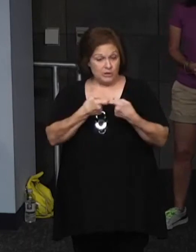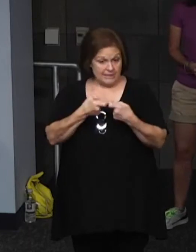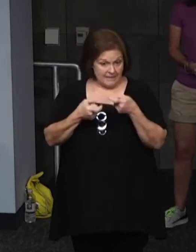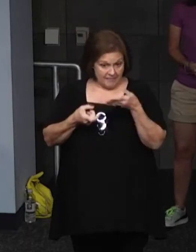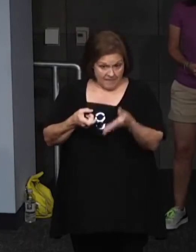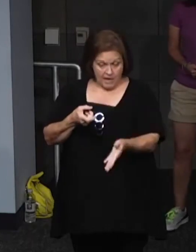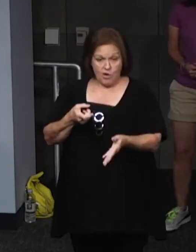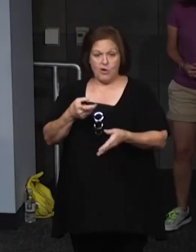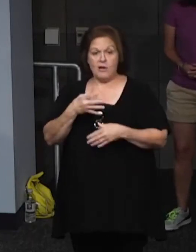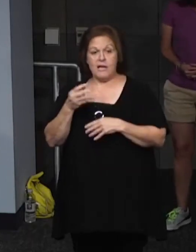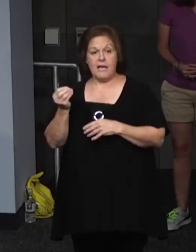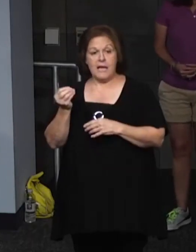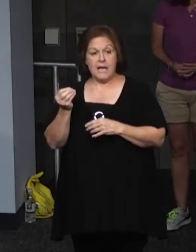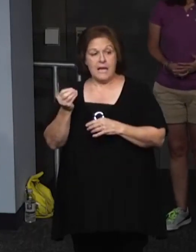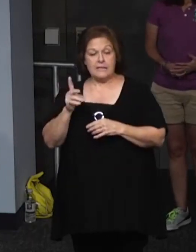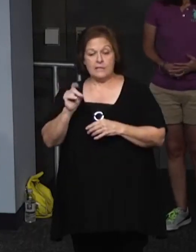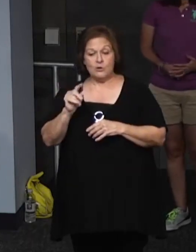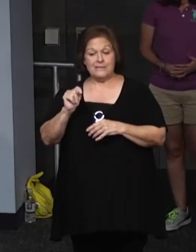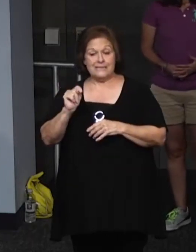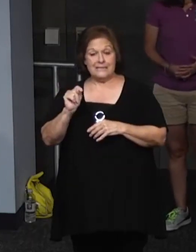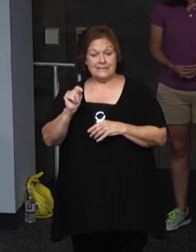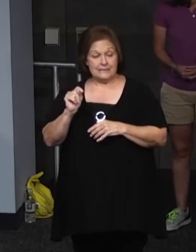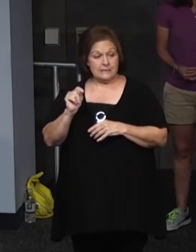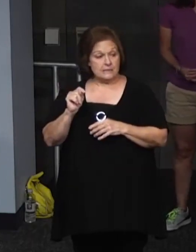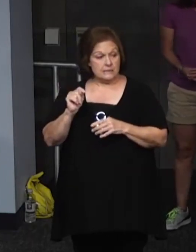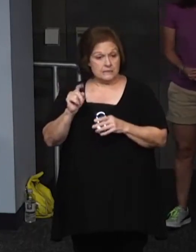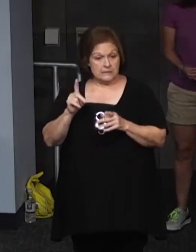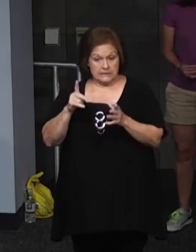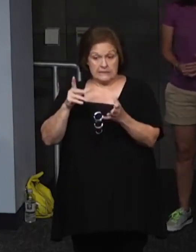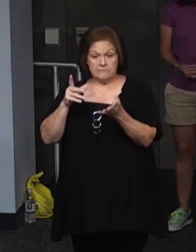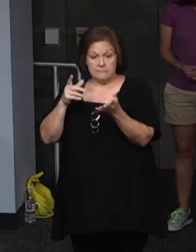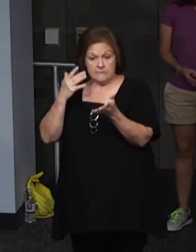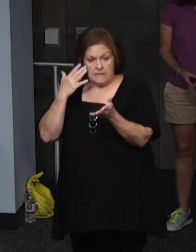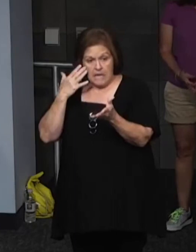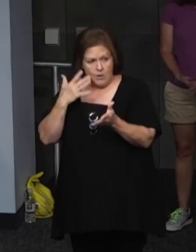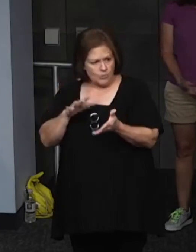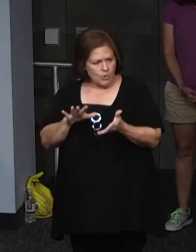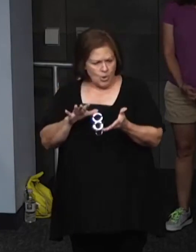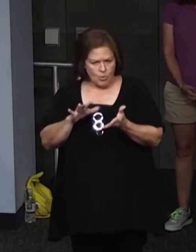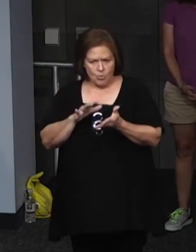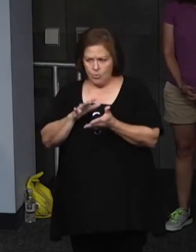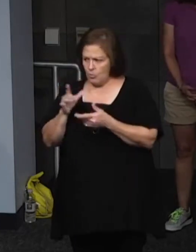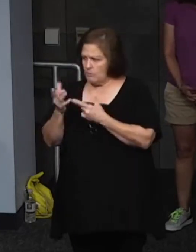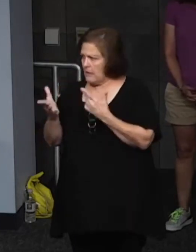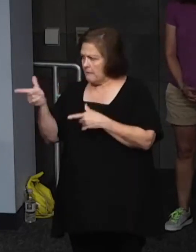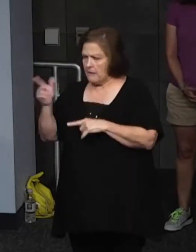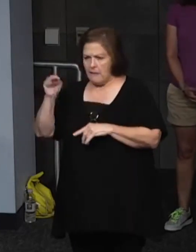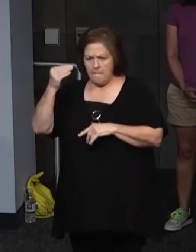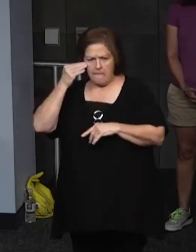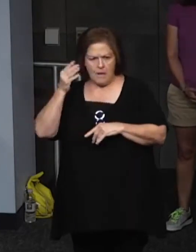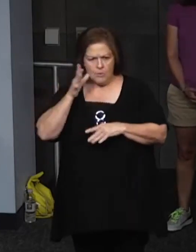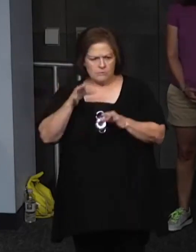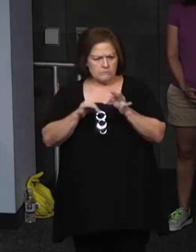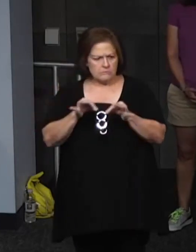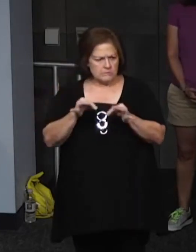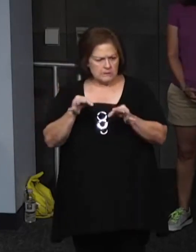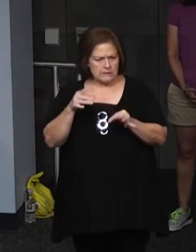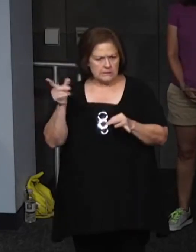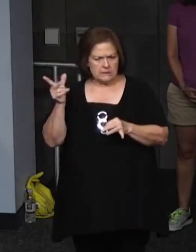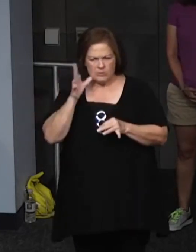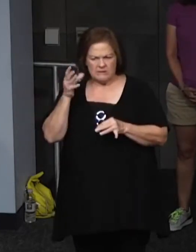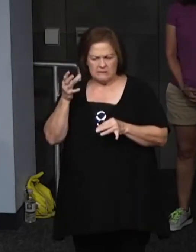I'm told, and DOT now has the roads cleared, and then we're trying, I don't know the latest, and Mayor Kerner probably is here. I can get the latest